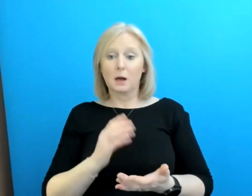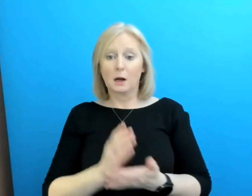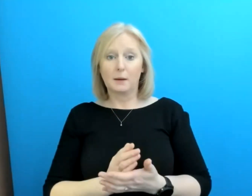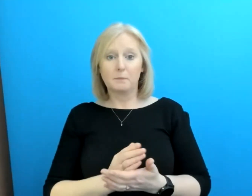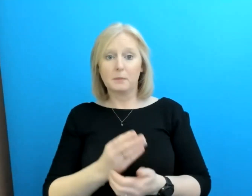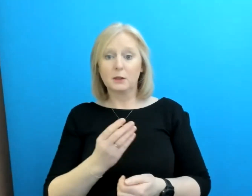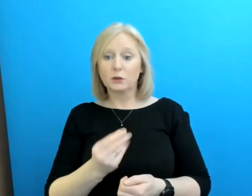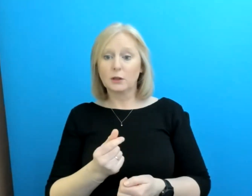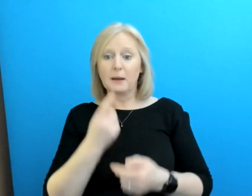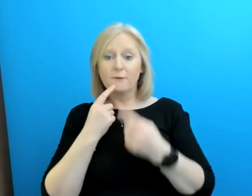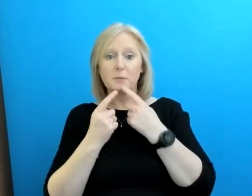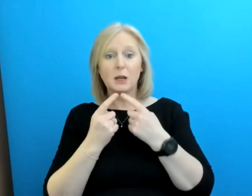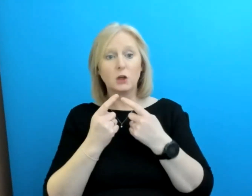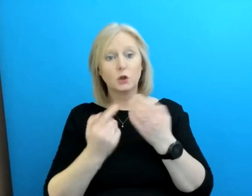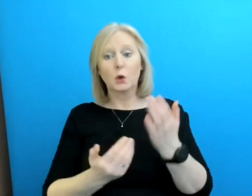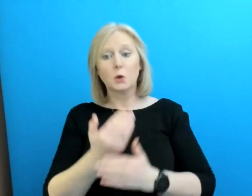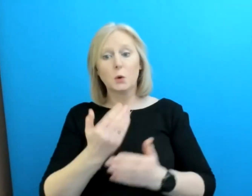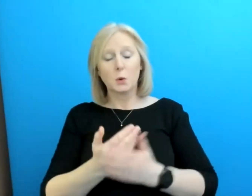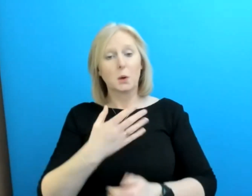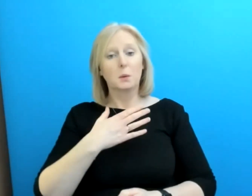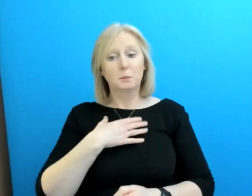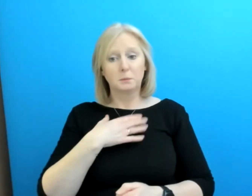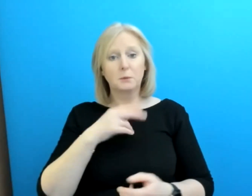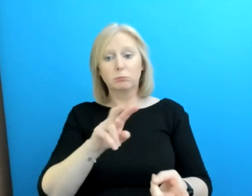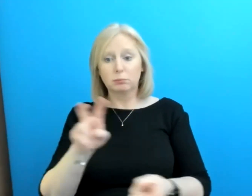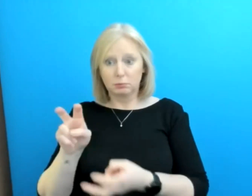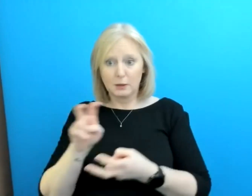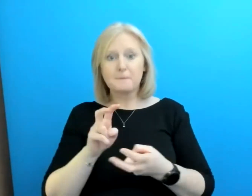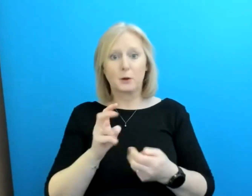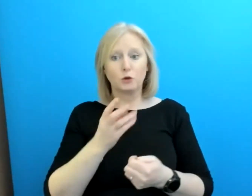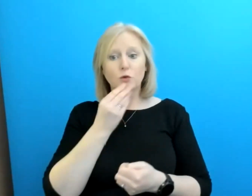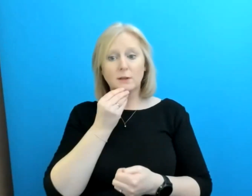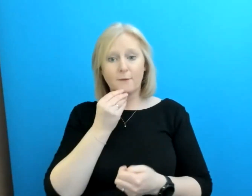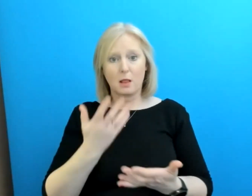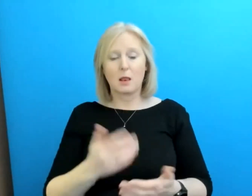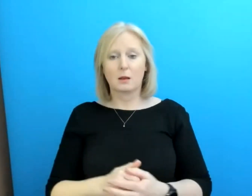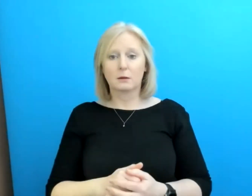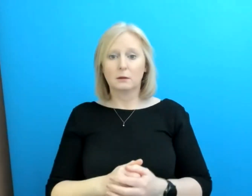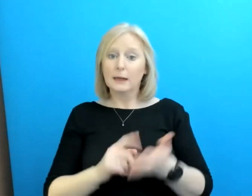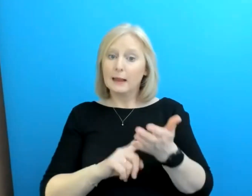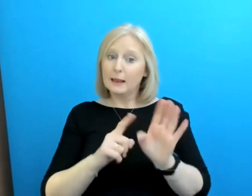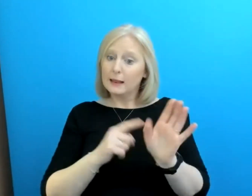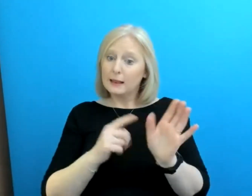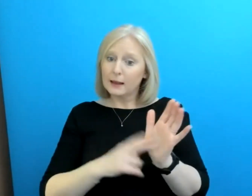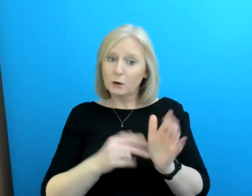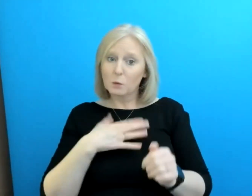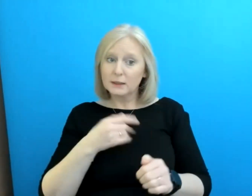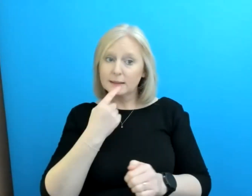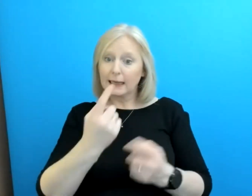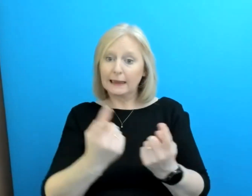new insights coming through as well. I don't know if Lynn wants to say a few words summing